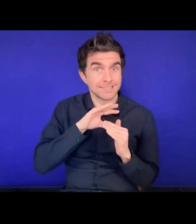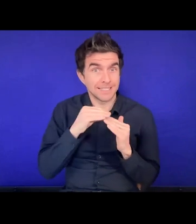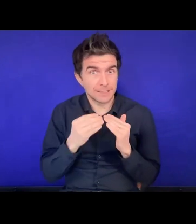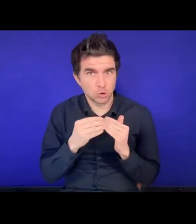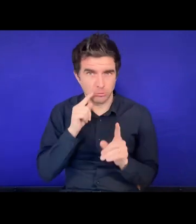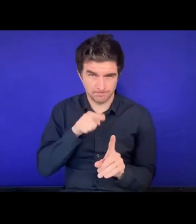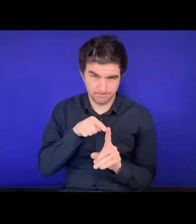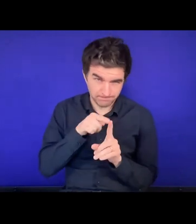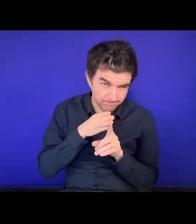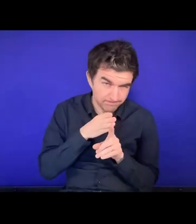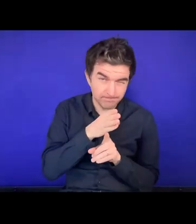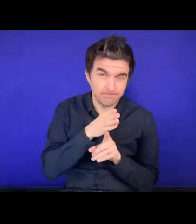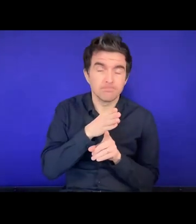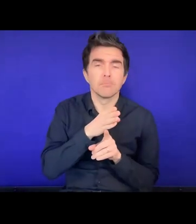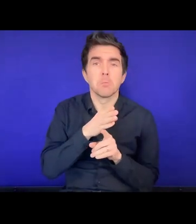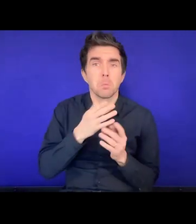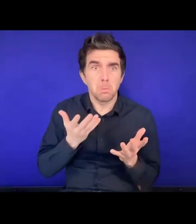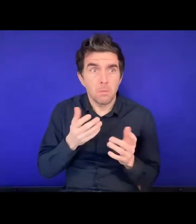with other